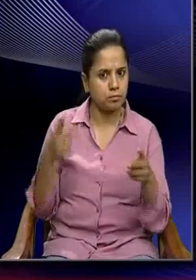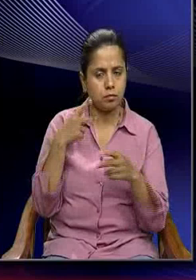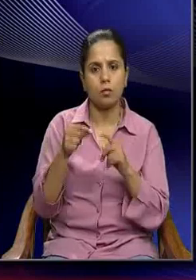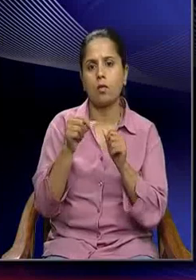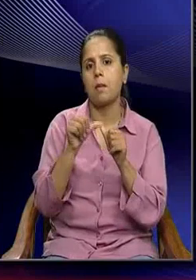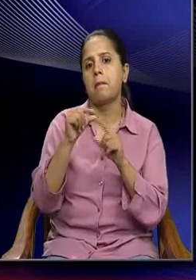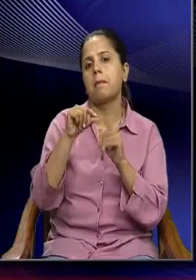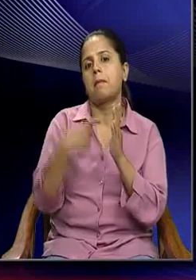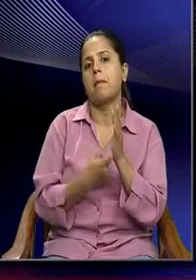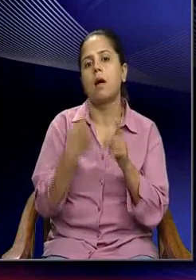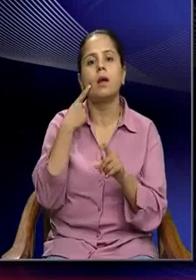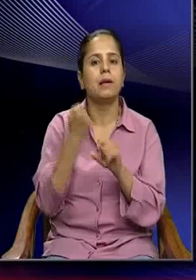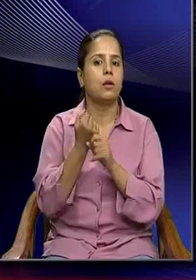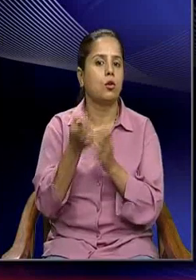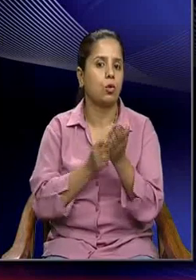aparigraha.